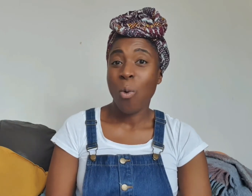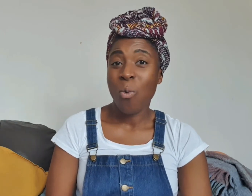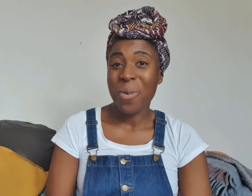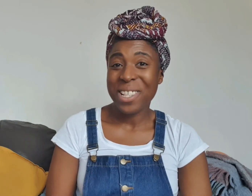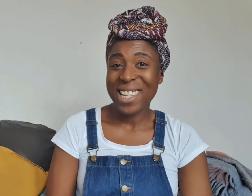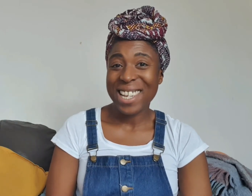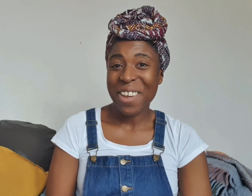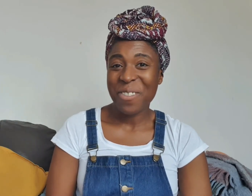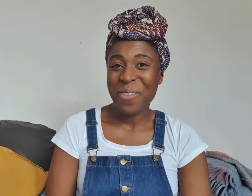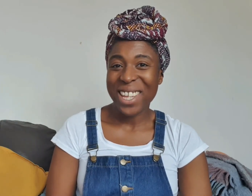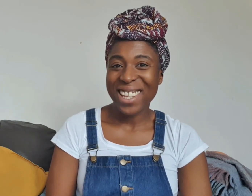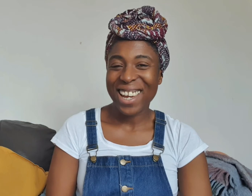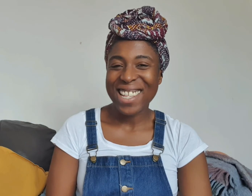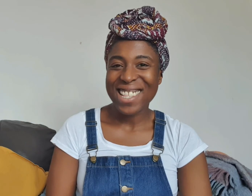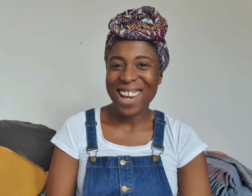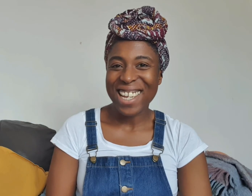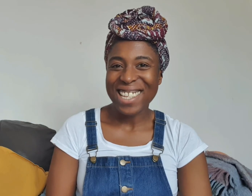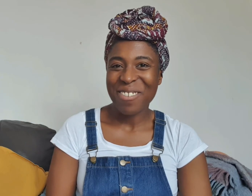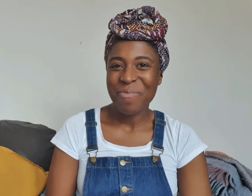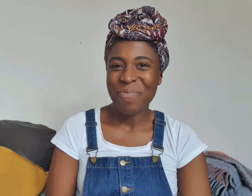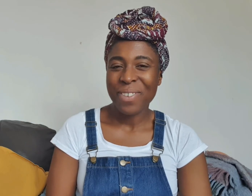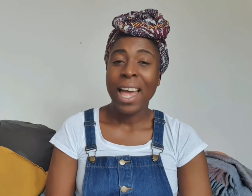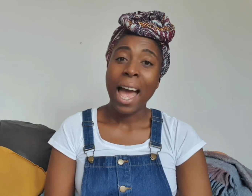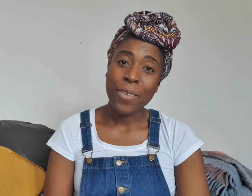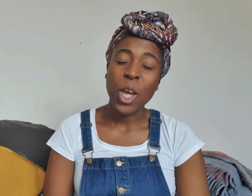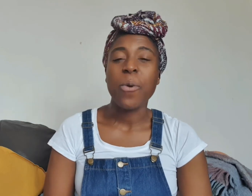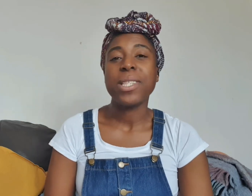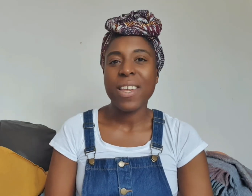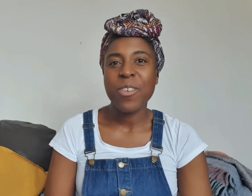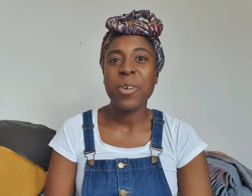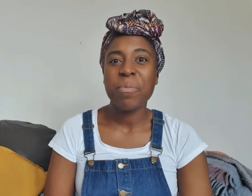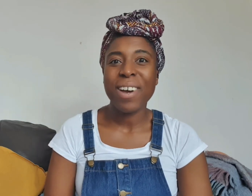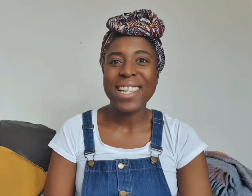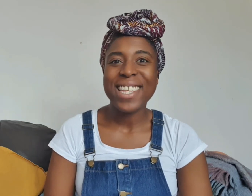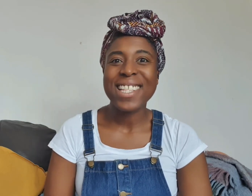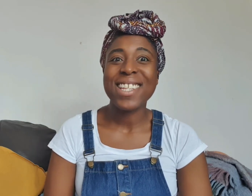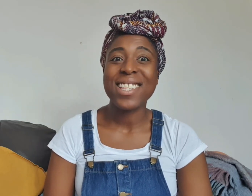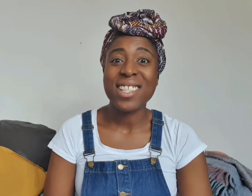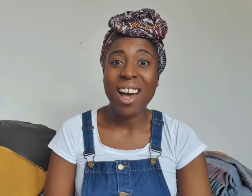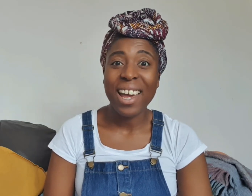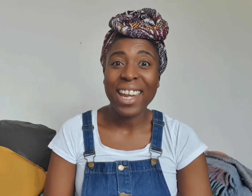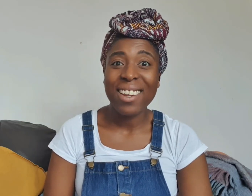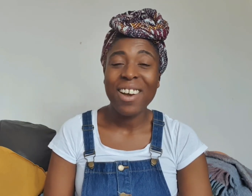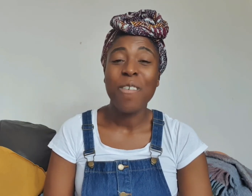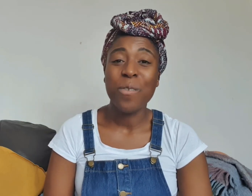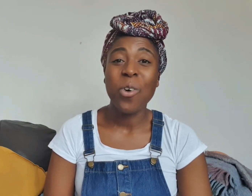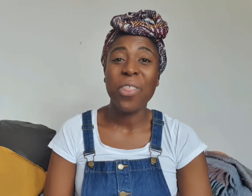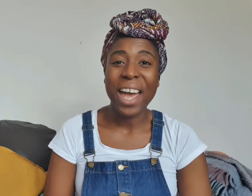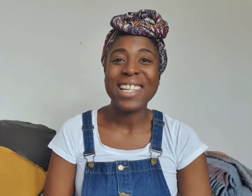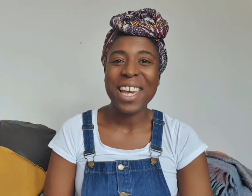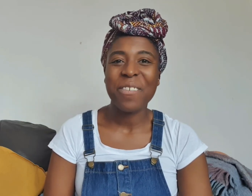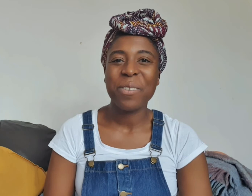What was the day of the week that I signed? Have a go, see if you can practice the sign for that day of the